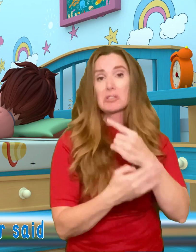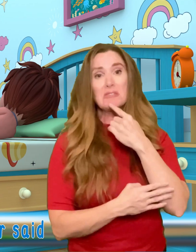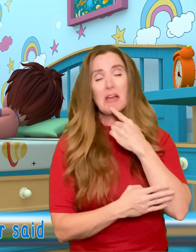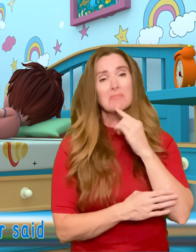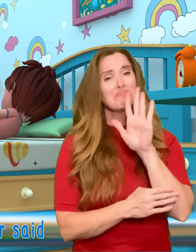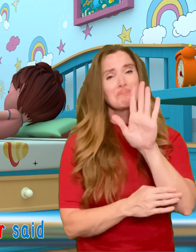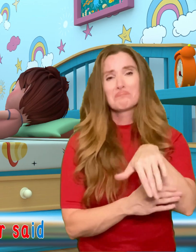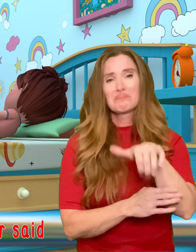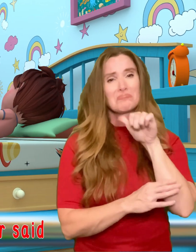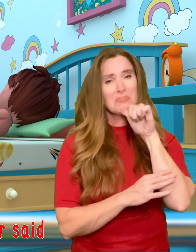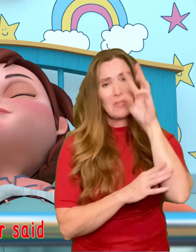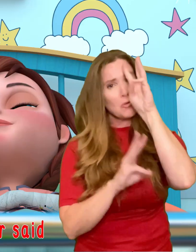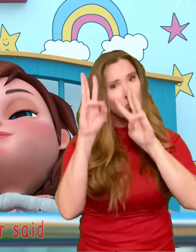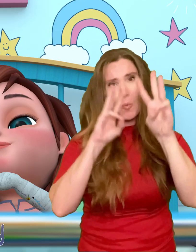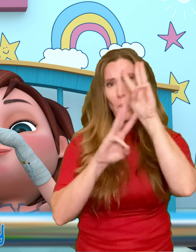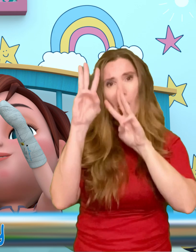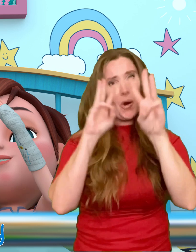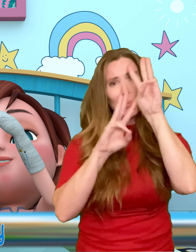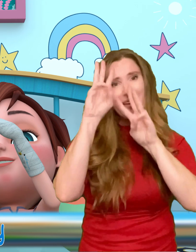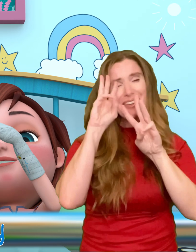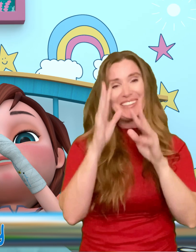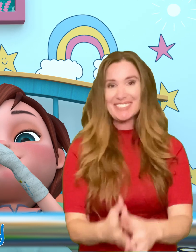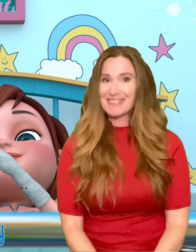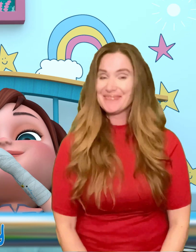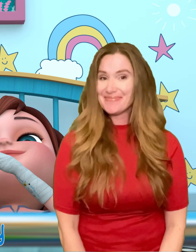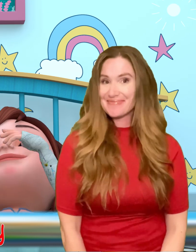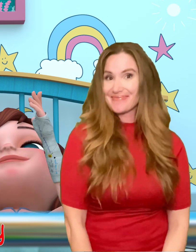the doctor said he told them not to